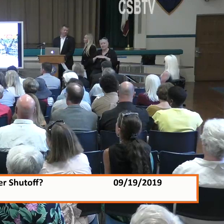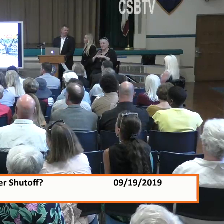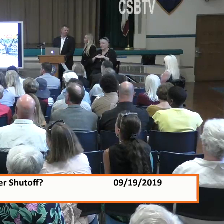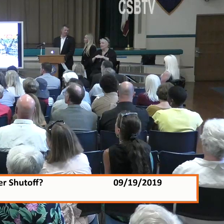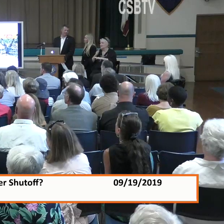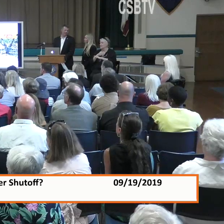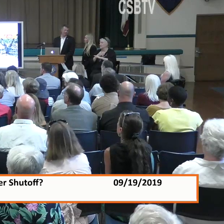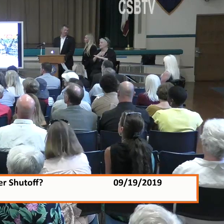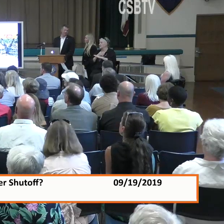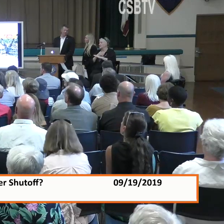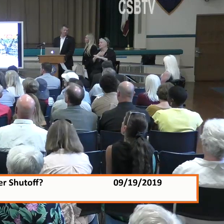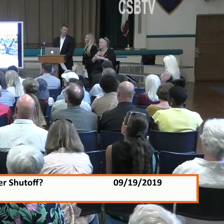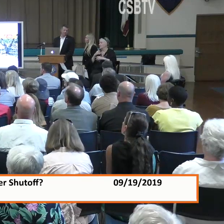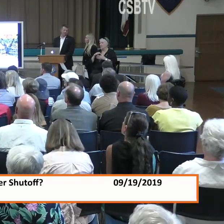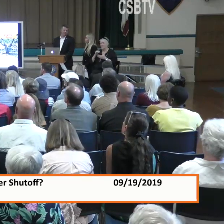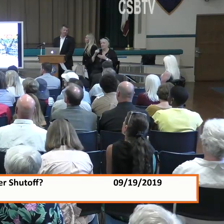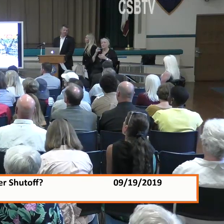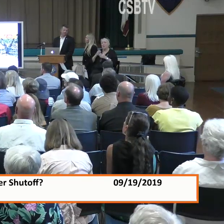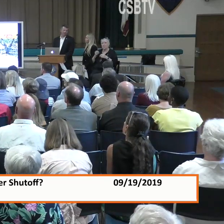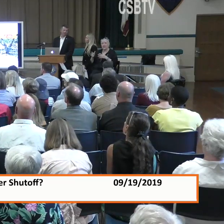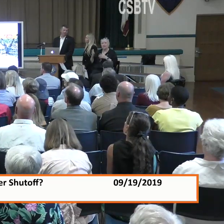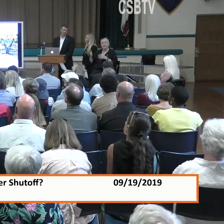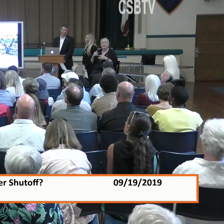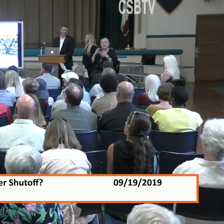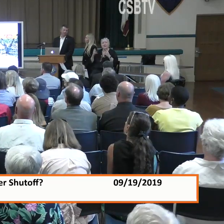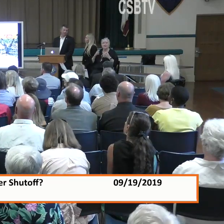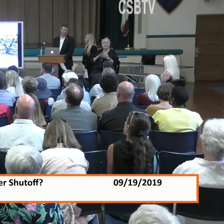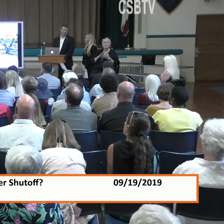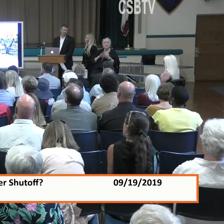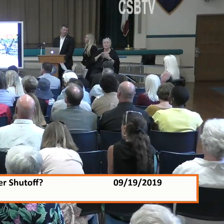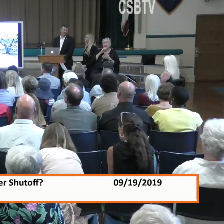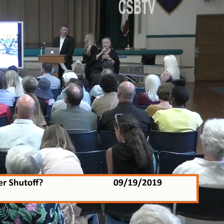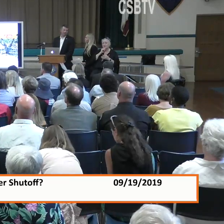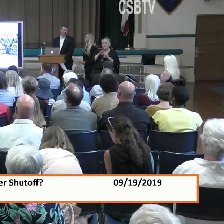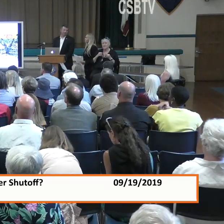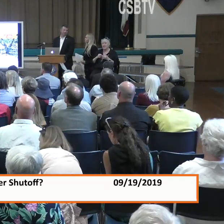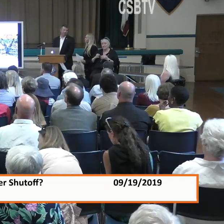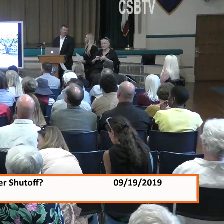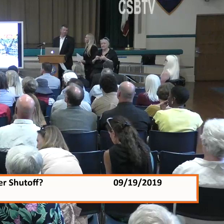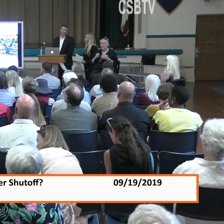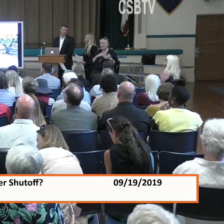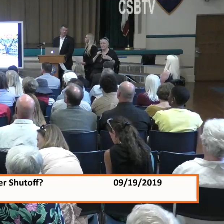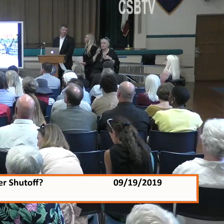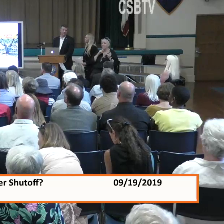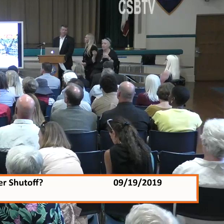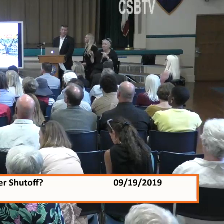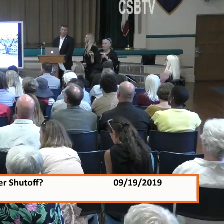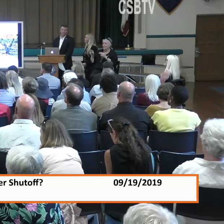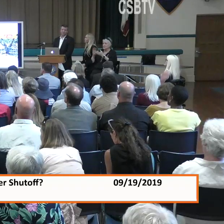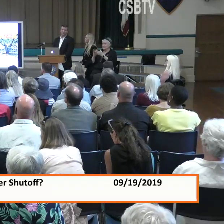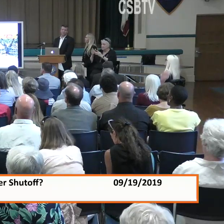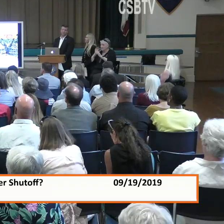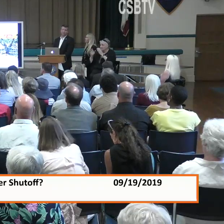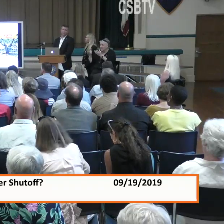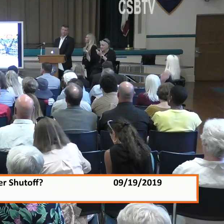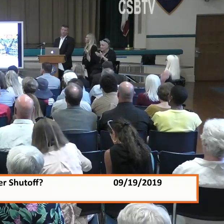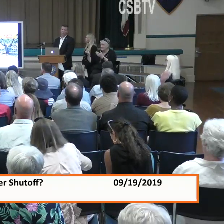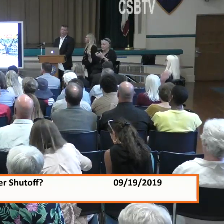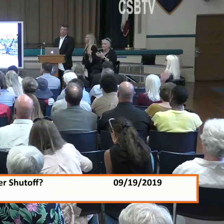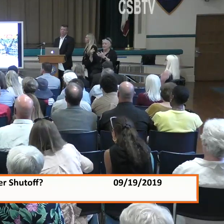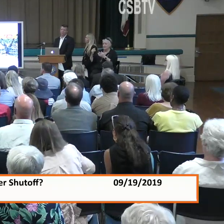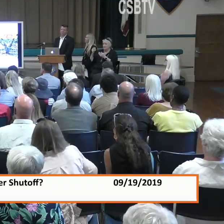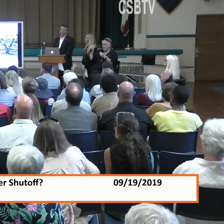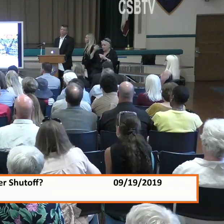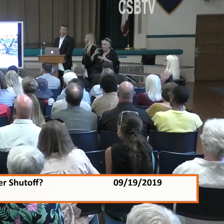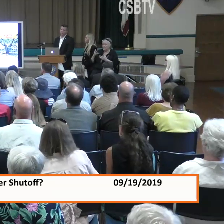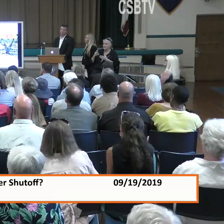for that. We've learned the hard way here that a lot of school-aged families tend to look at the schools for communication and giving some